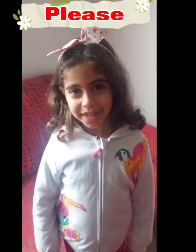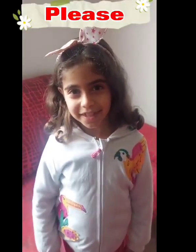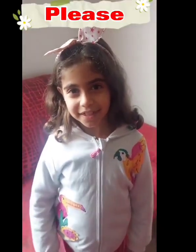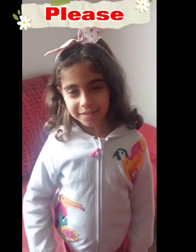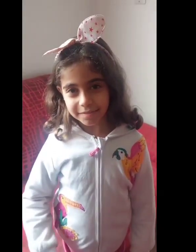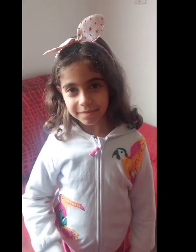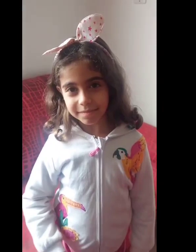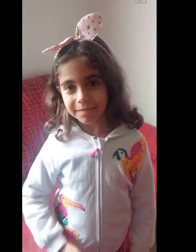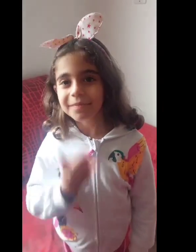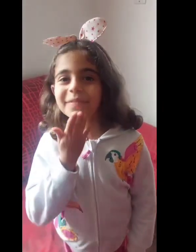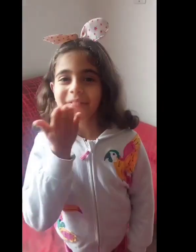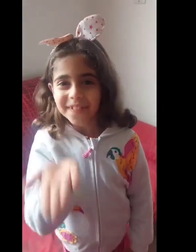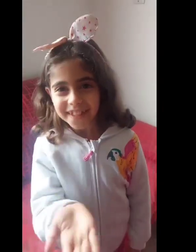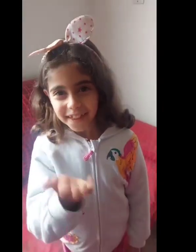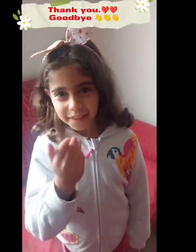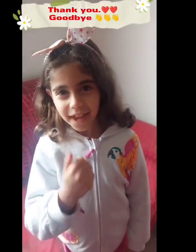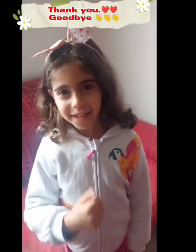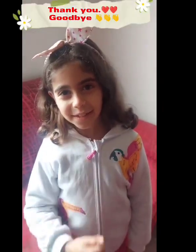Please. Thank you.